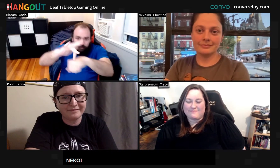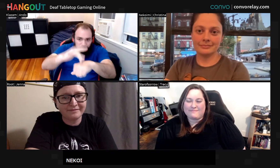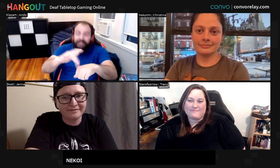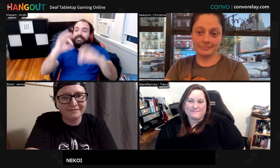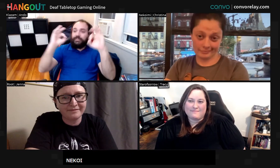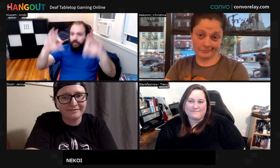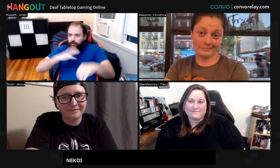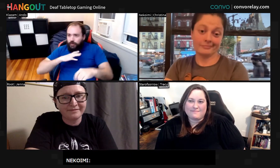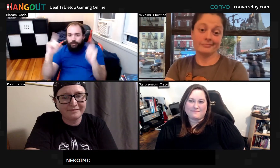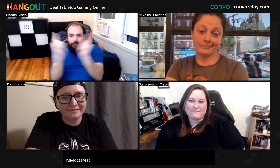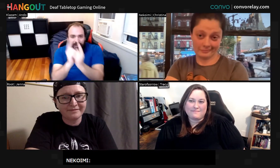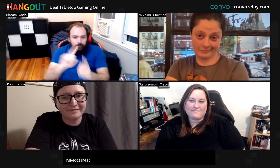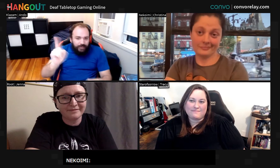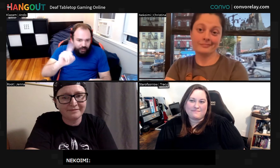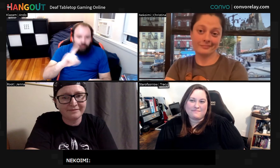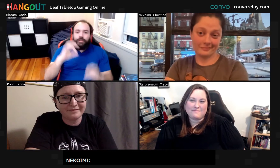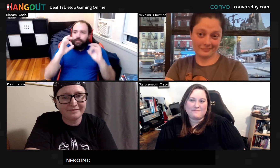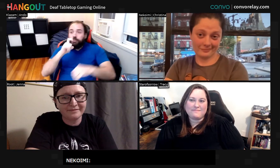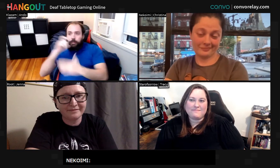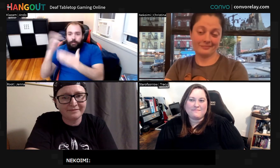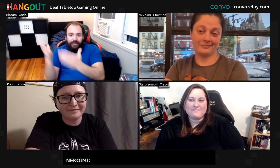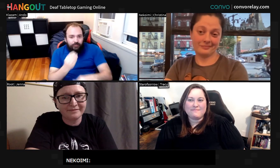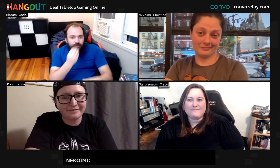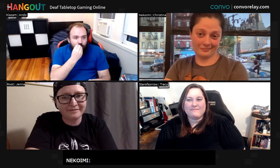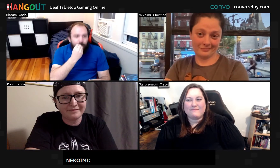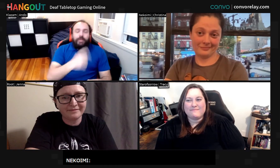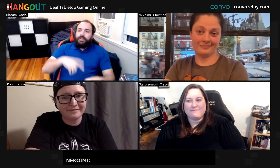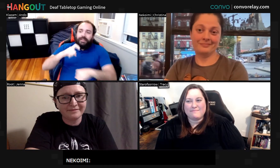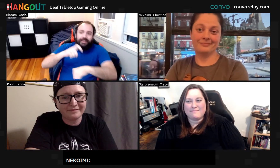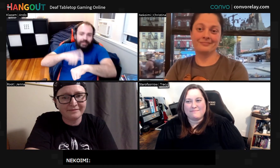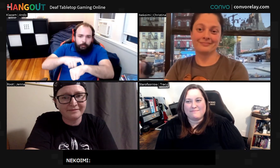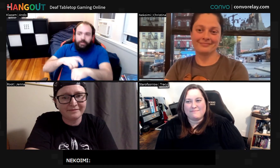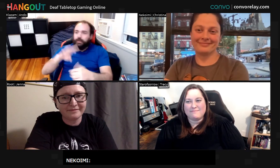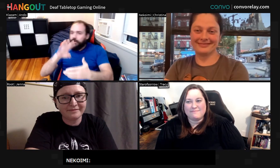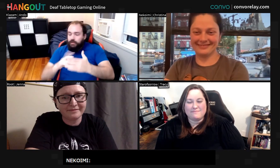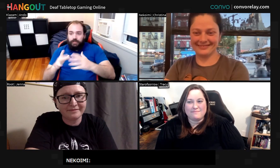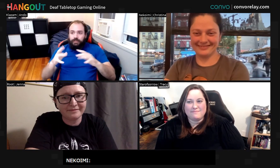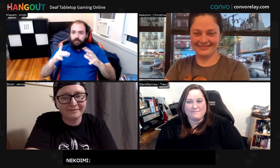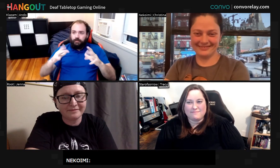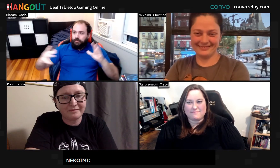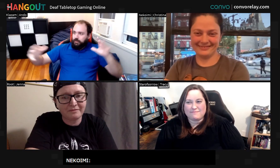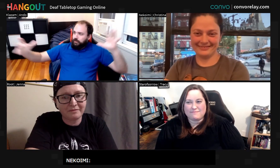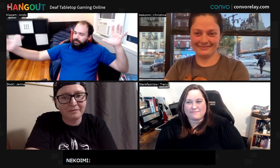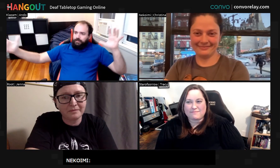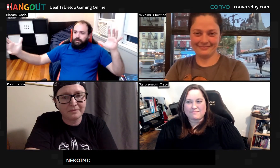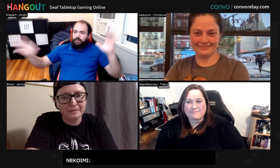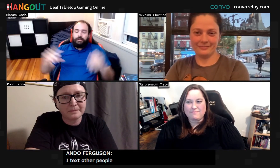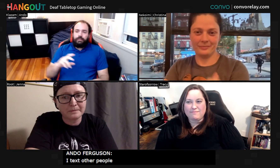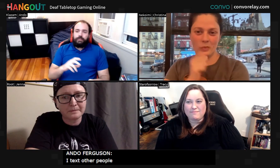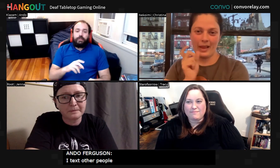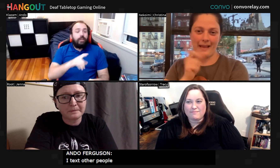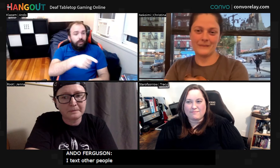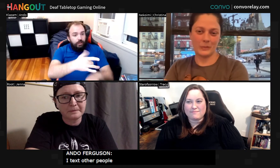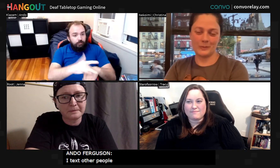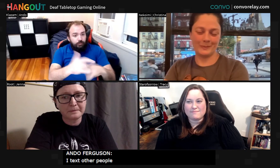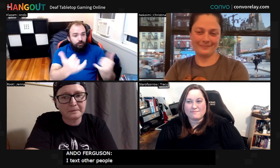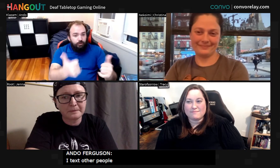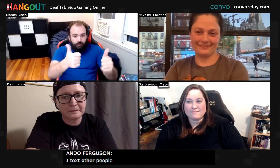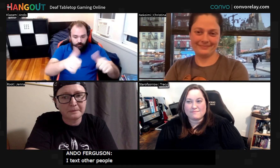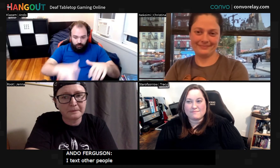people, hey, are you available? Let's get online. We can meet where, and then I grab a bite to eat, and, we could sit down, and we got all these people ready to play. Hey,